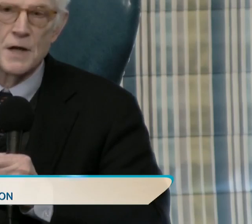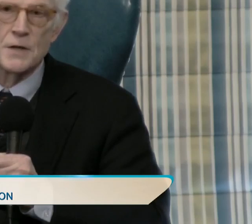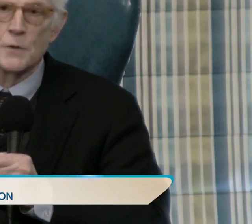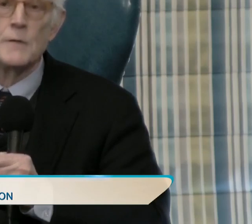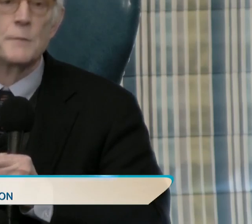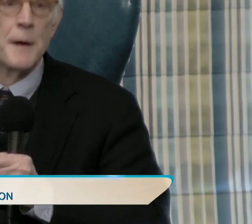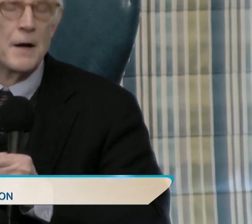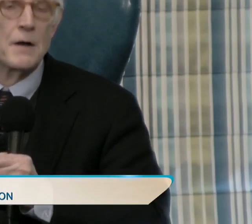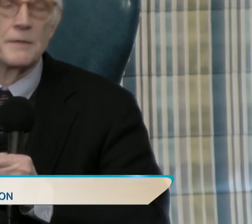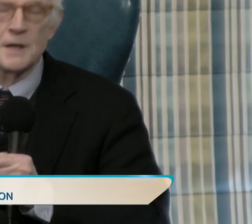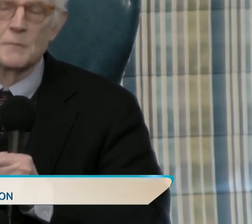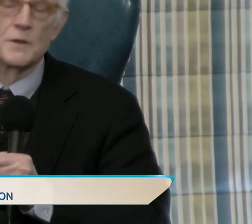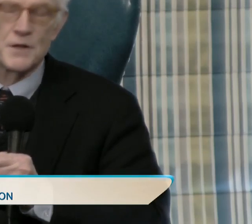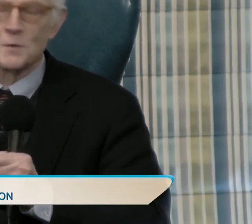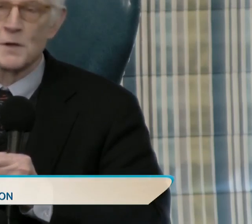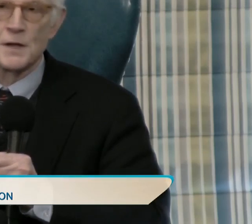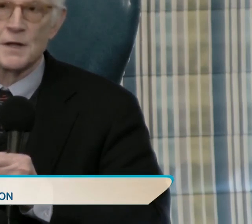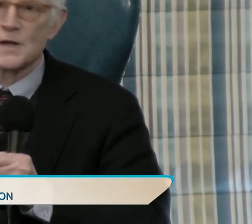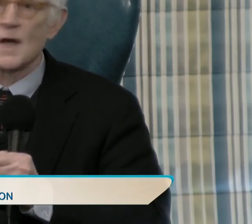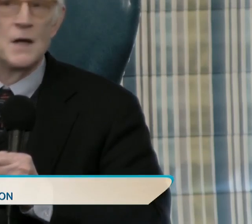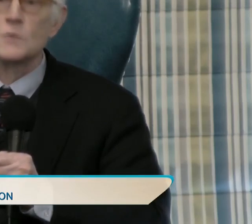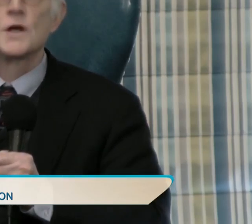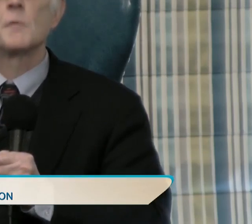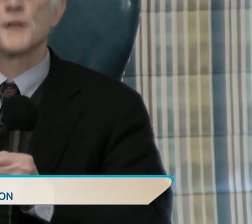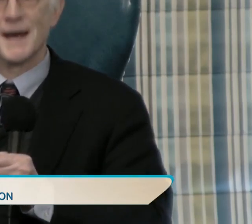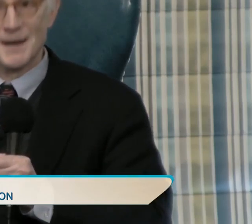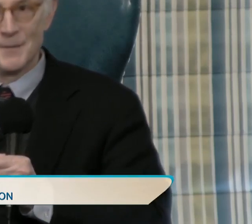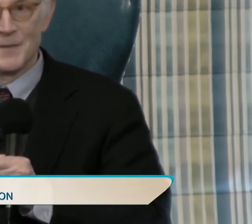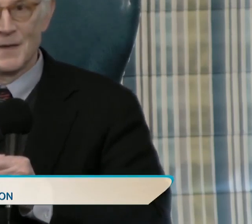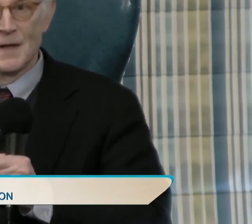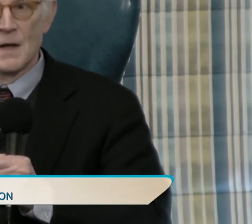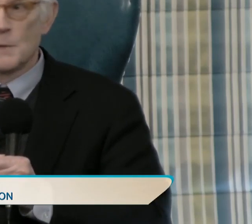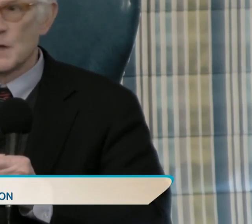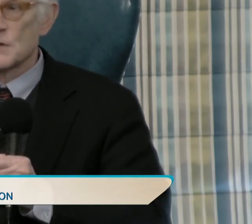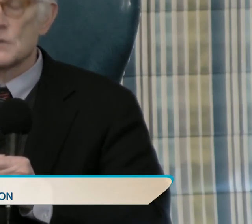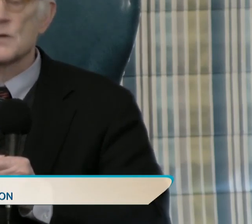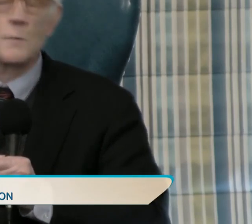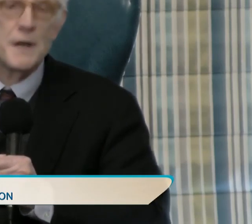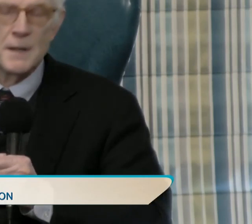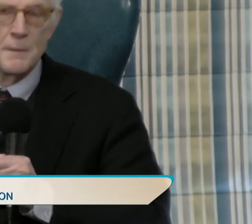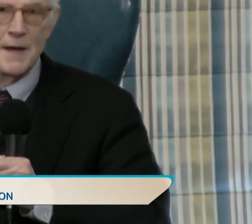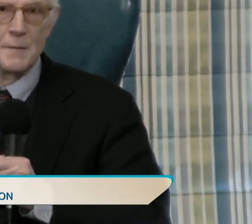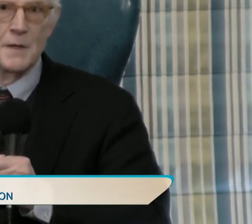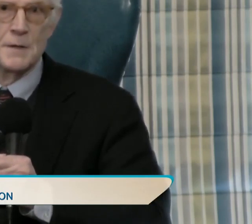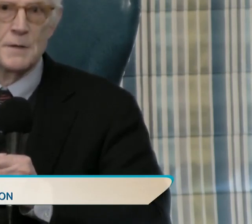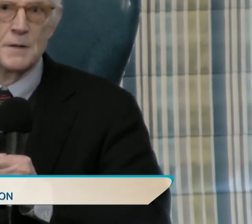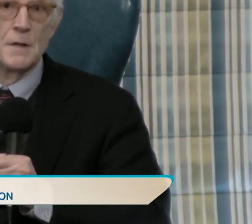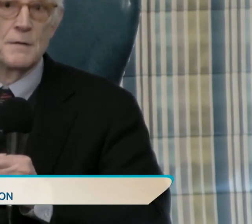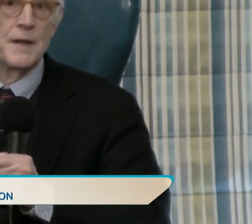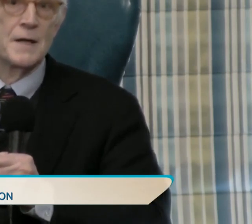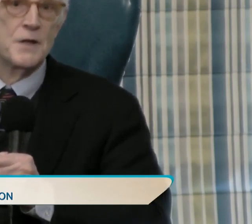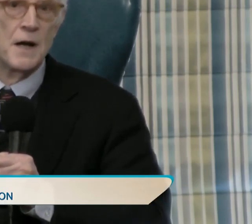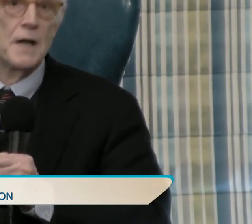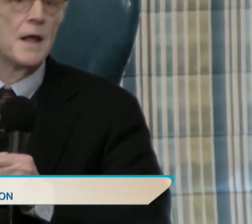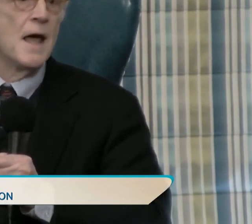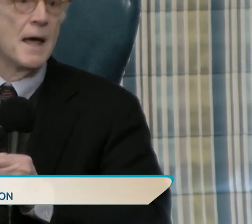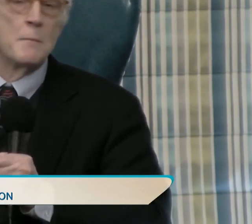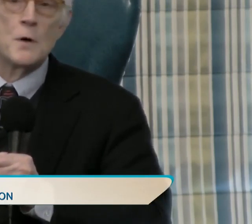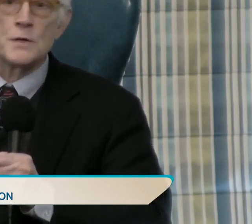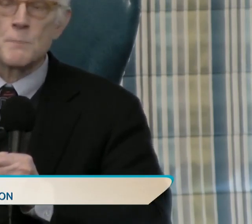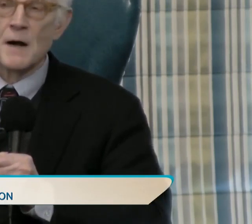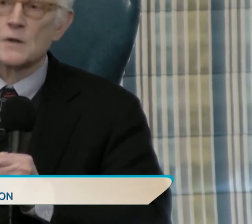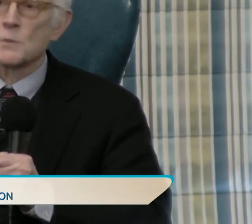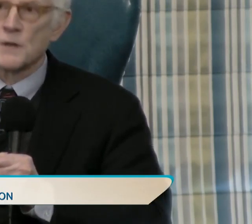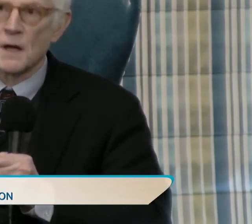a good education. When you have a parent of a kid with disabilities, you double that because there's so many impediments for that child.